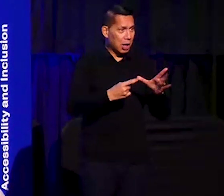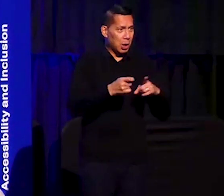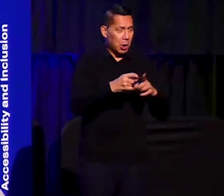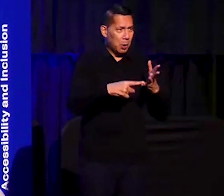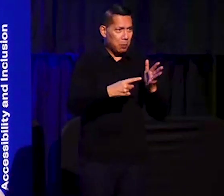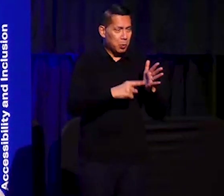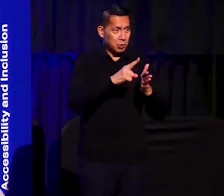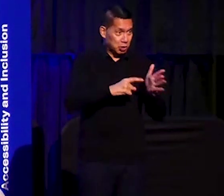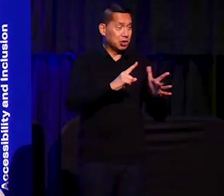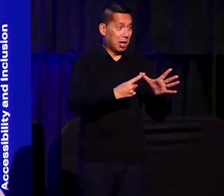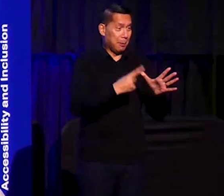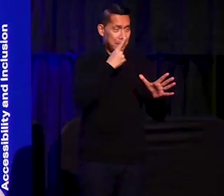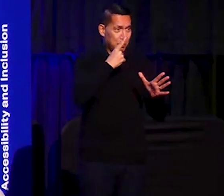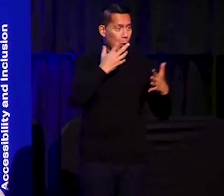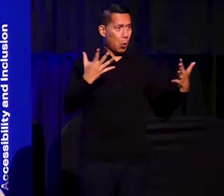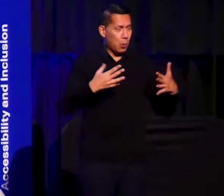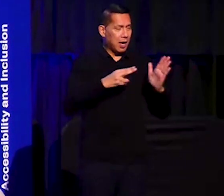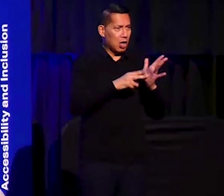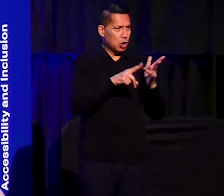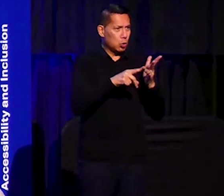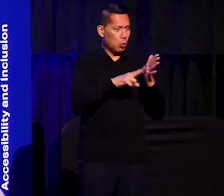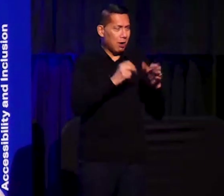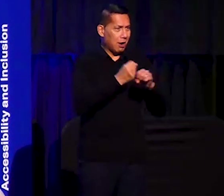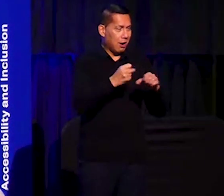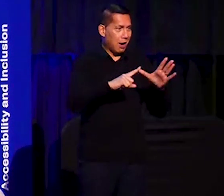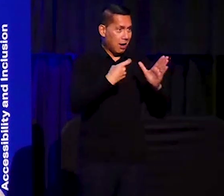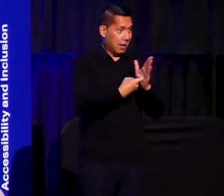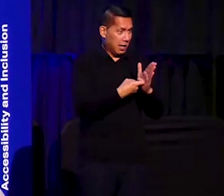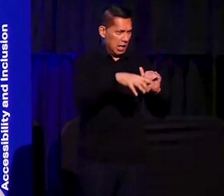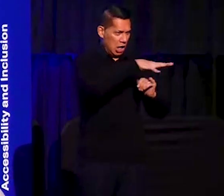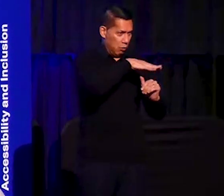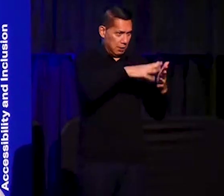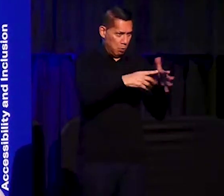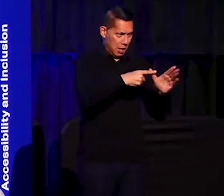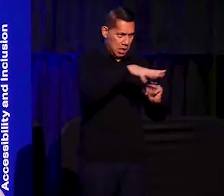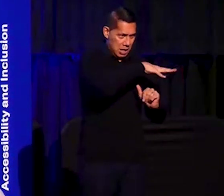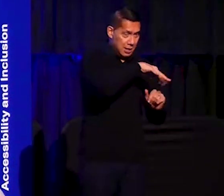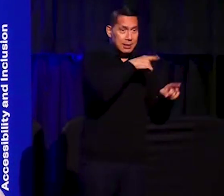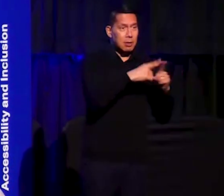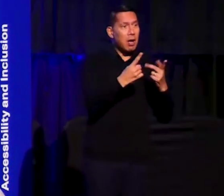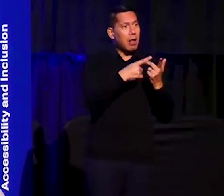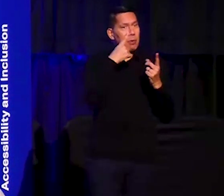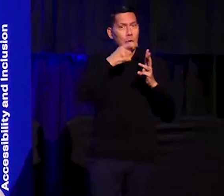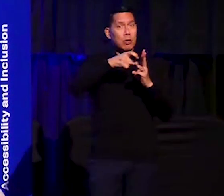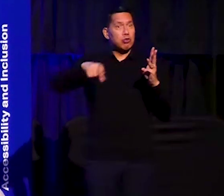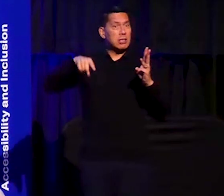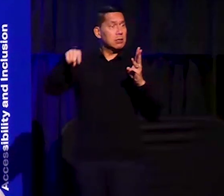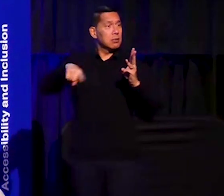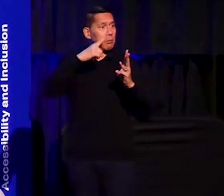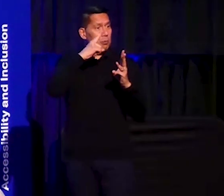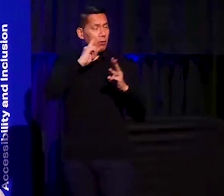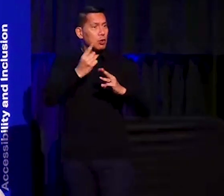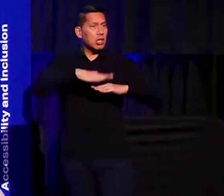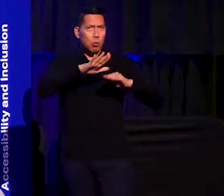the lands of the Wajjuk people in Noongar territory. And same as with the Wadjuri people and Indigenous